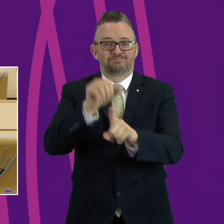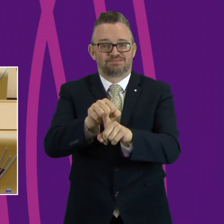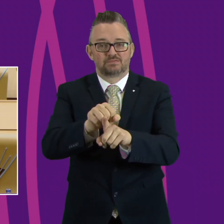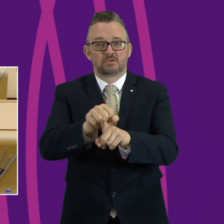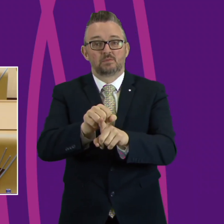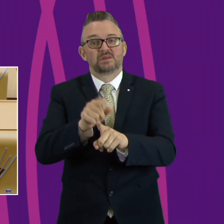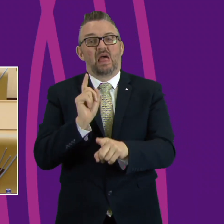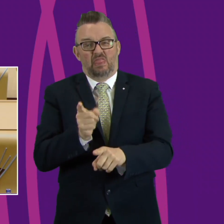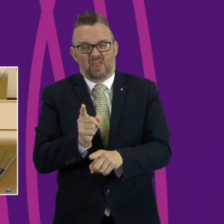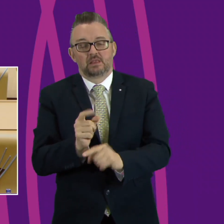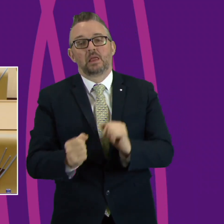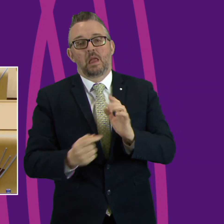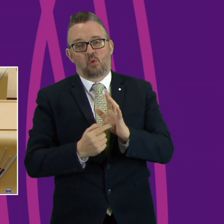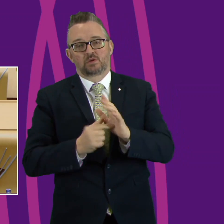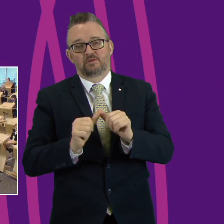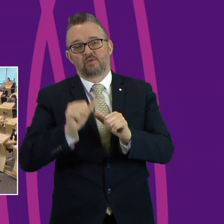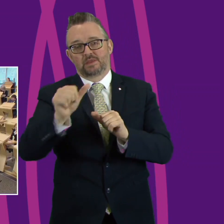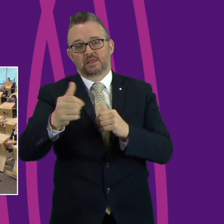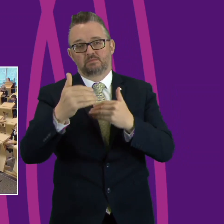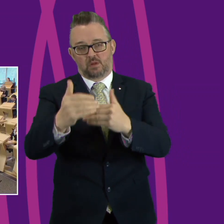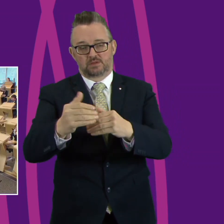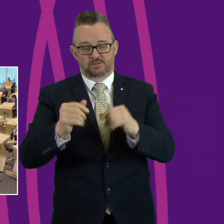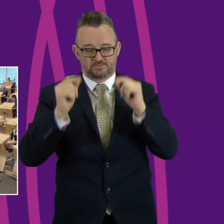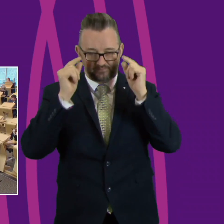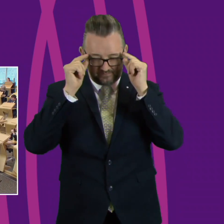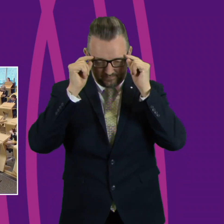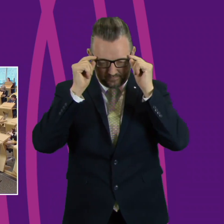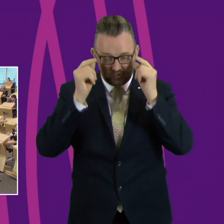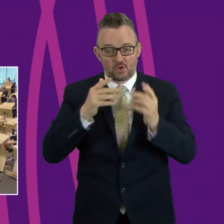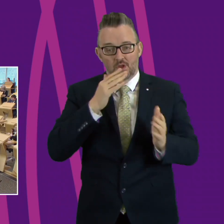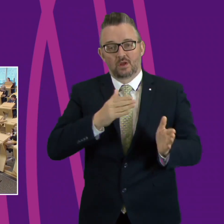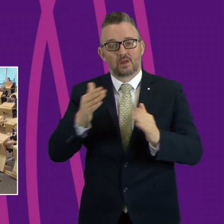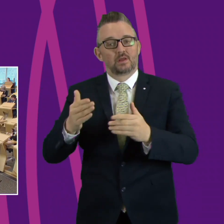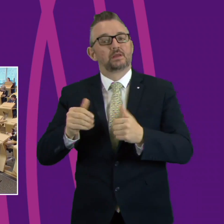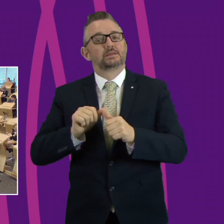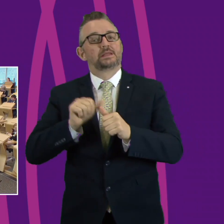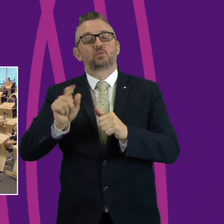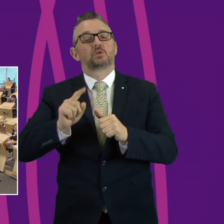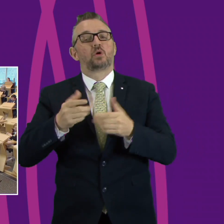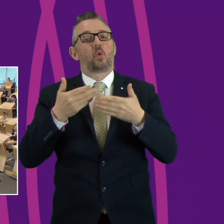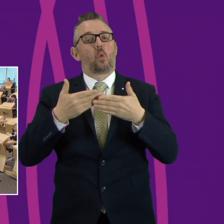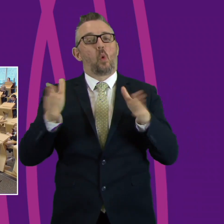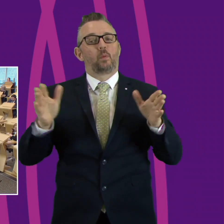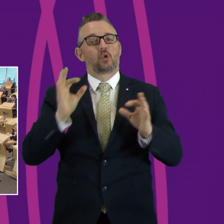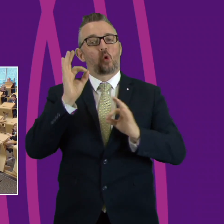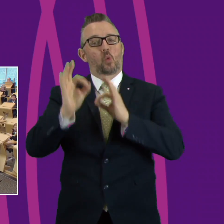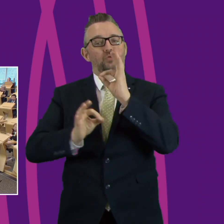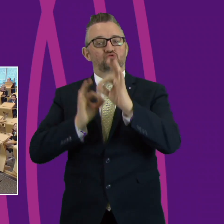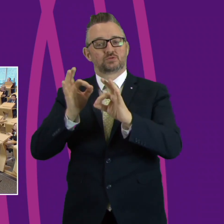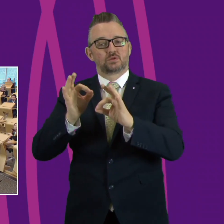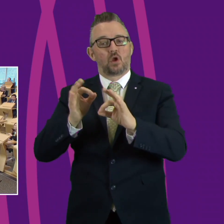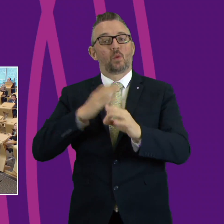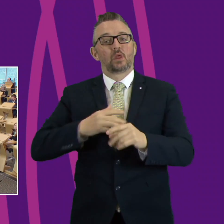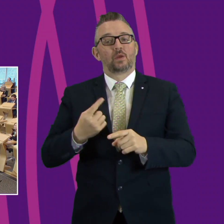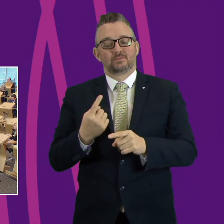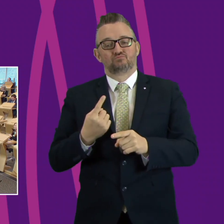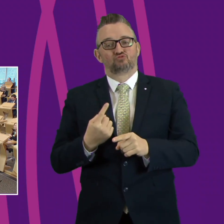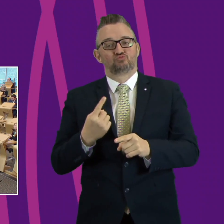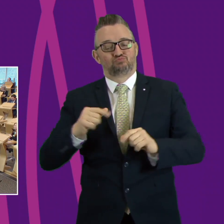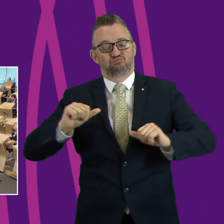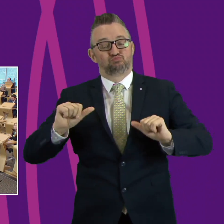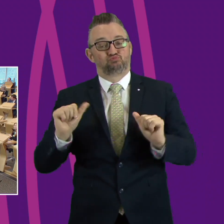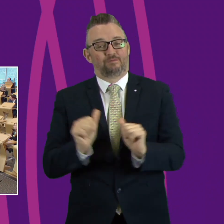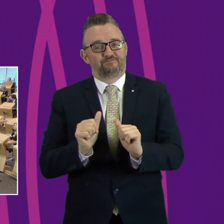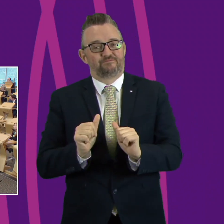so critical to the next steps. Thank you. We now move to open questions. Succinct questions and answers, please, to allow as